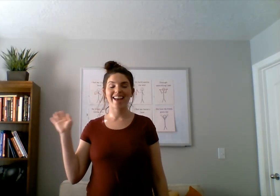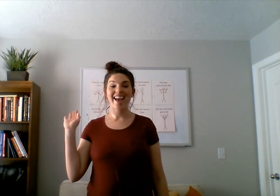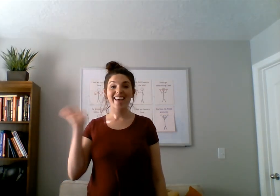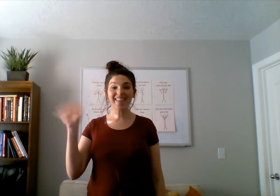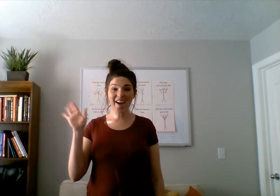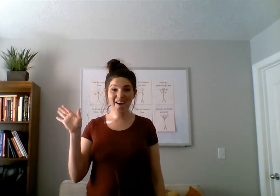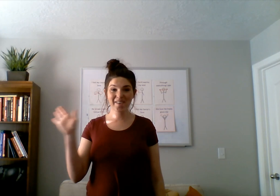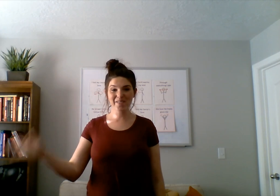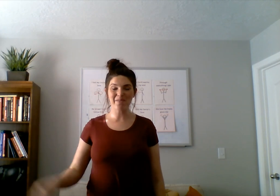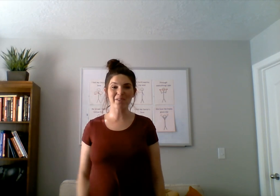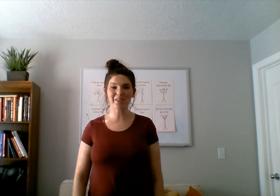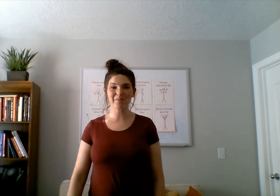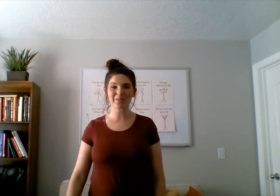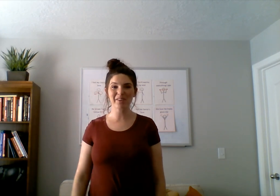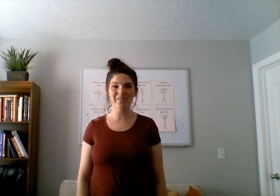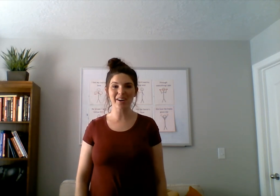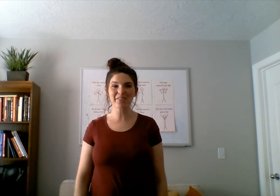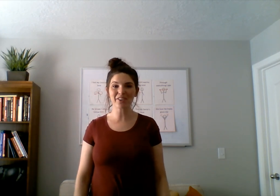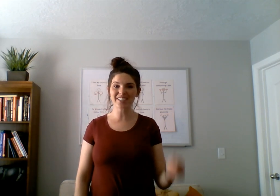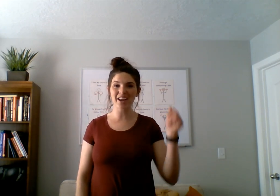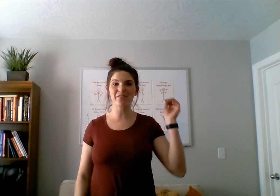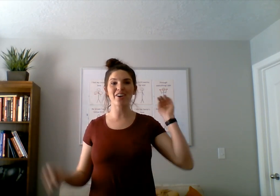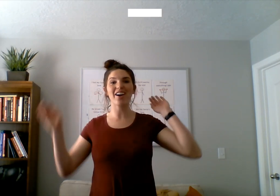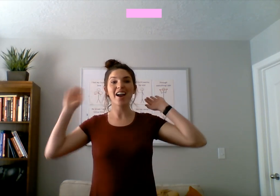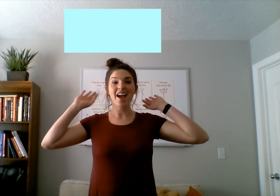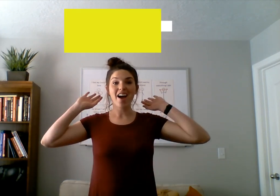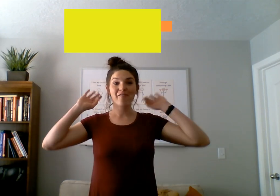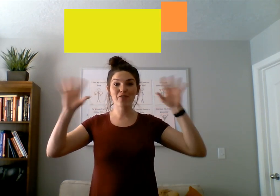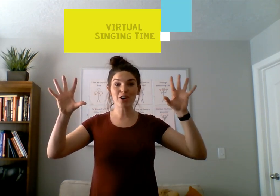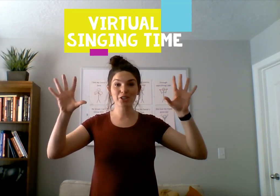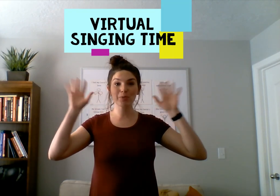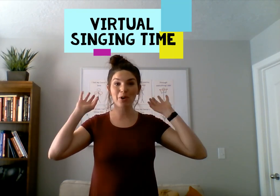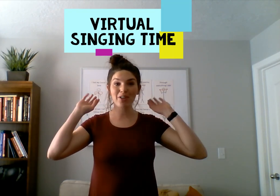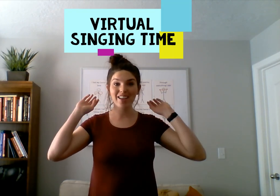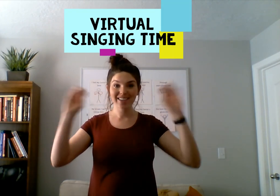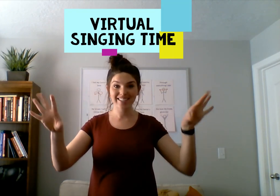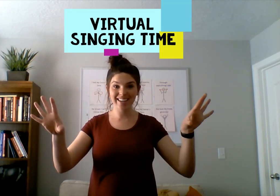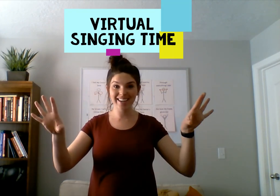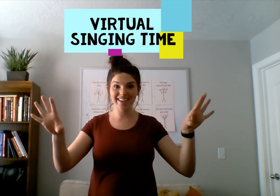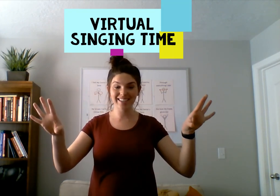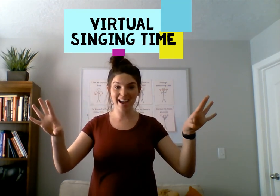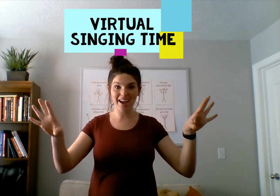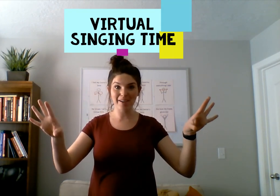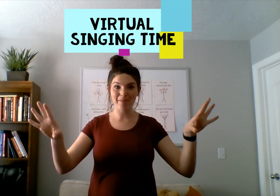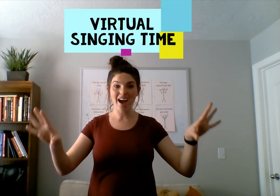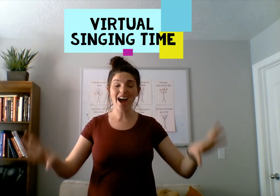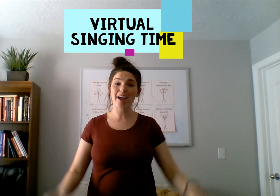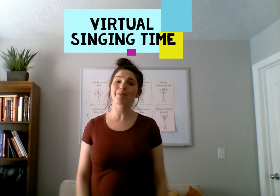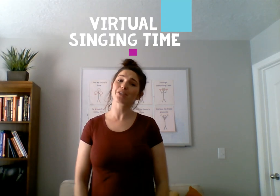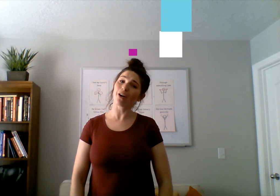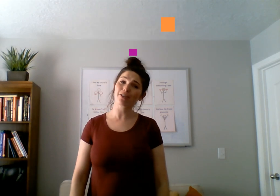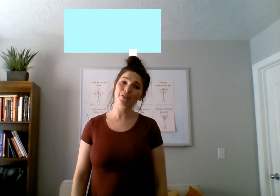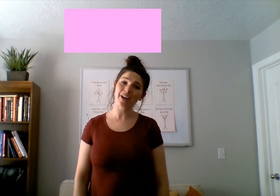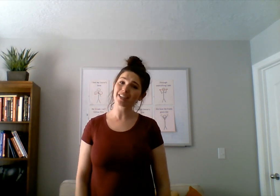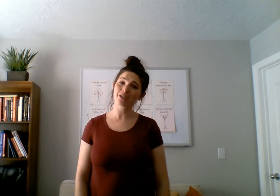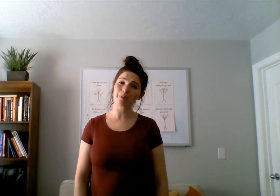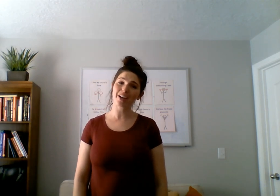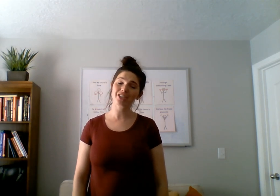Hello! Welcome to our very first ever virtual singing time. I miss all of you guys so much